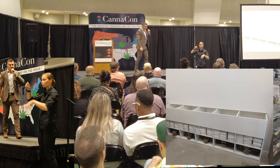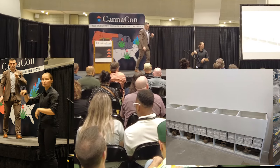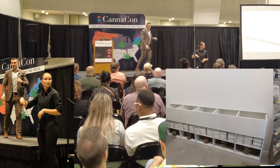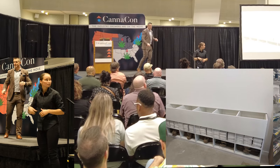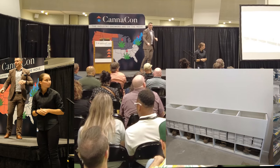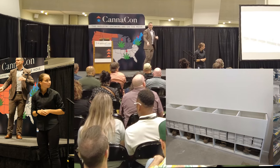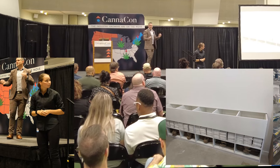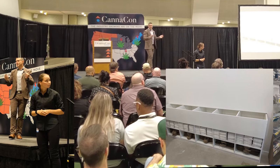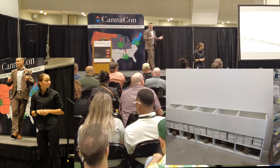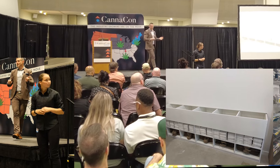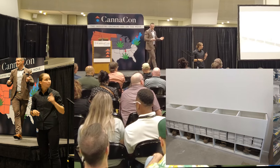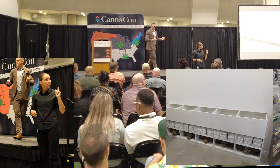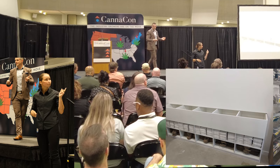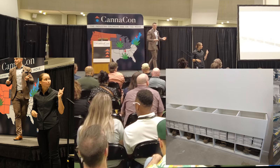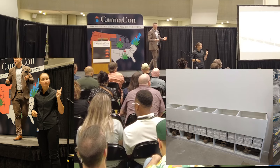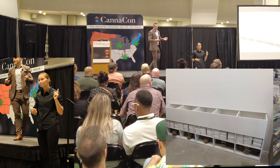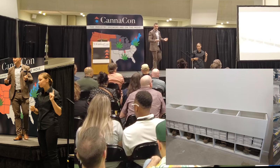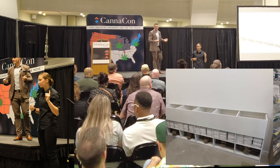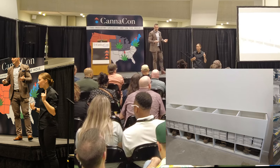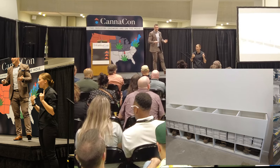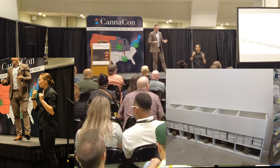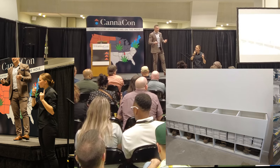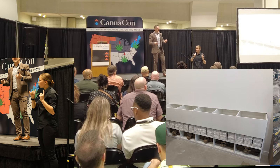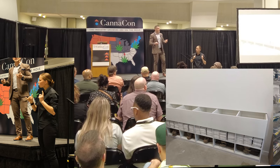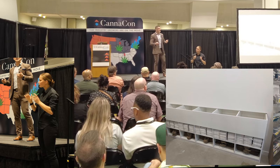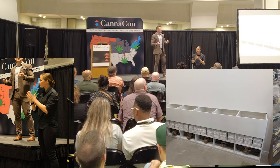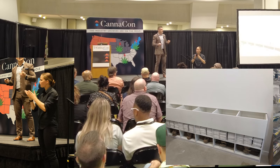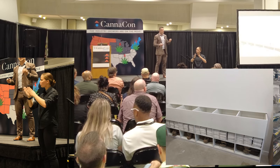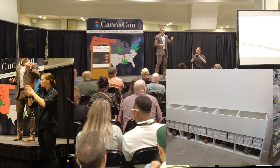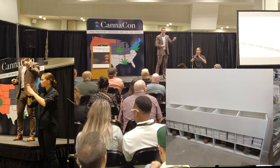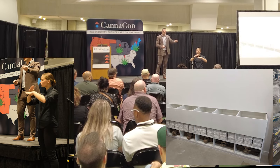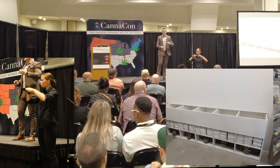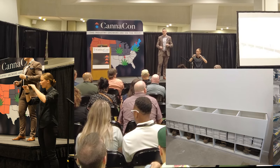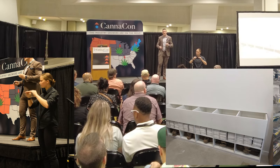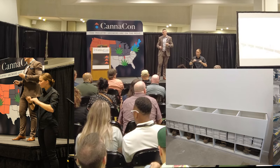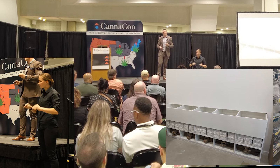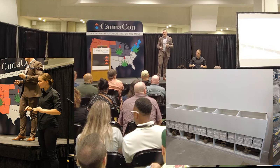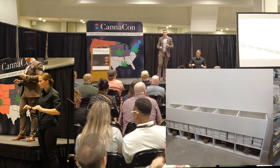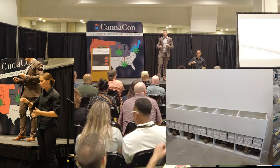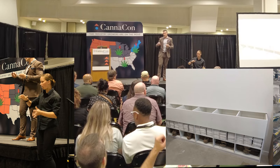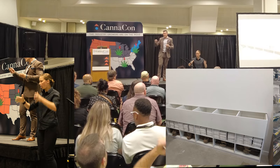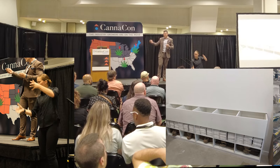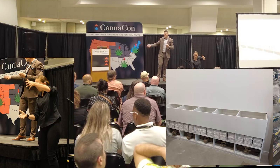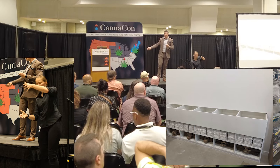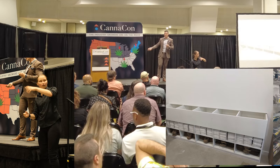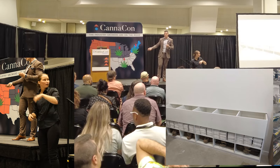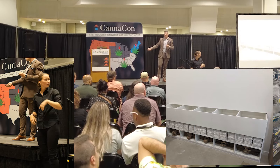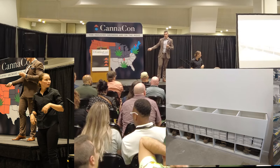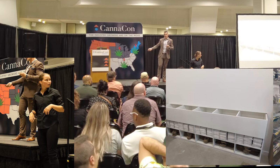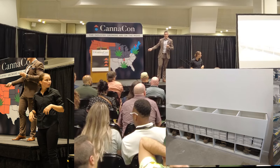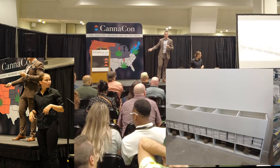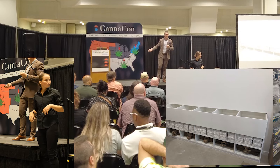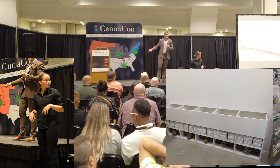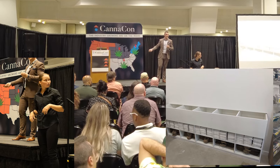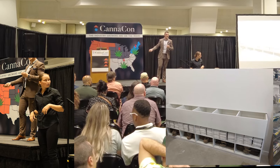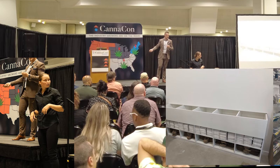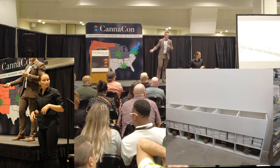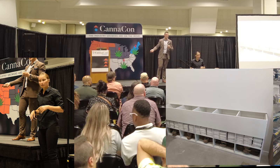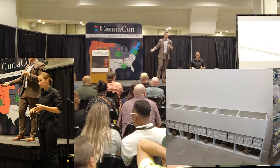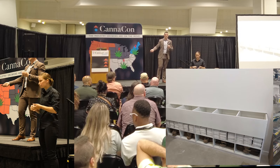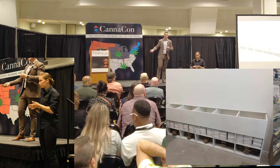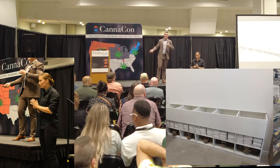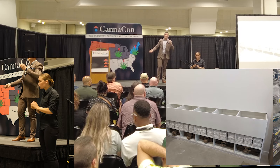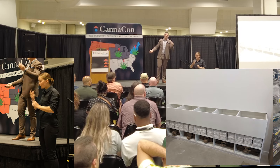This pass-through looks very much like a bookcase on its back. And the idea here is it minimizes any sight lines from the inside of the secure storage area in a